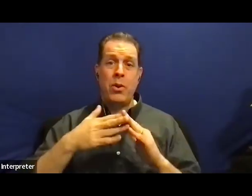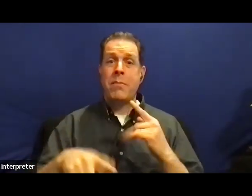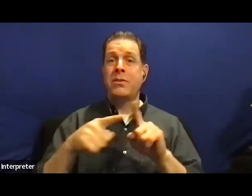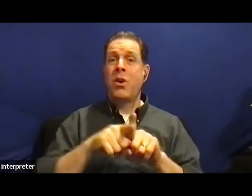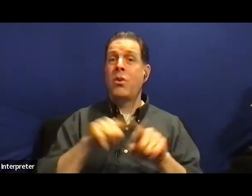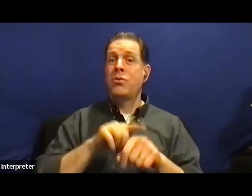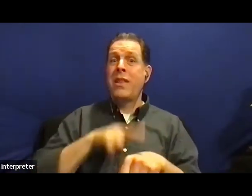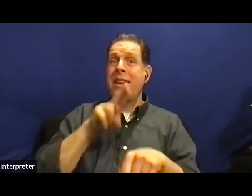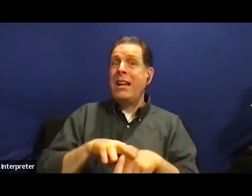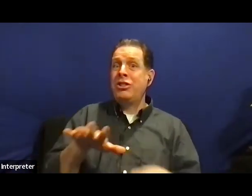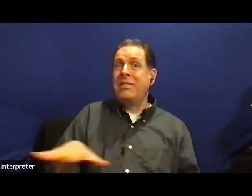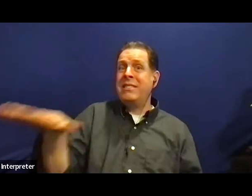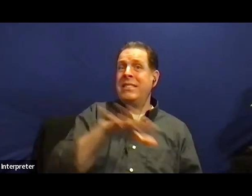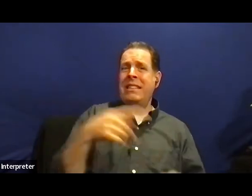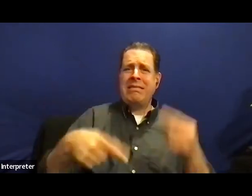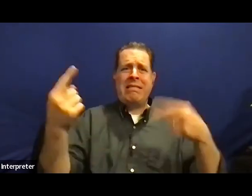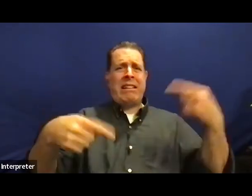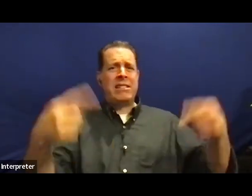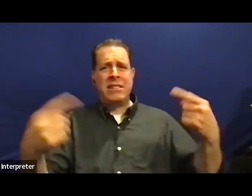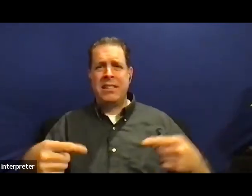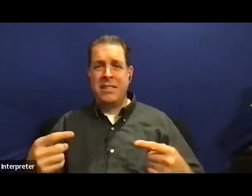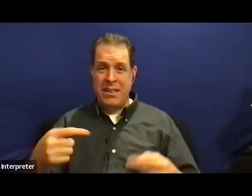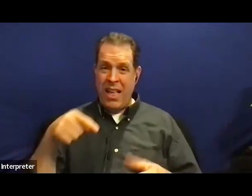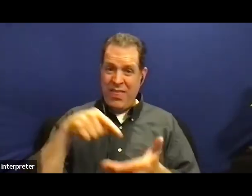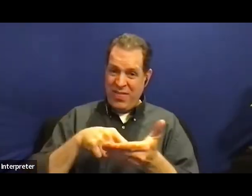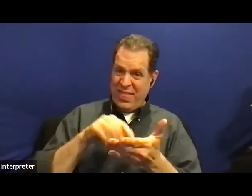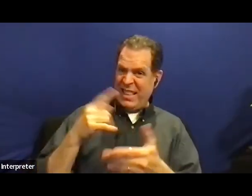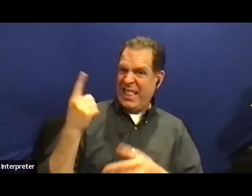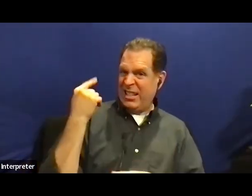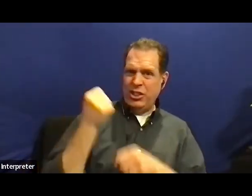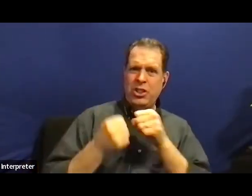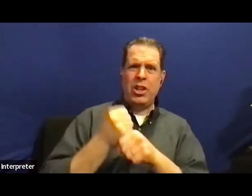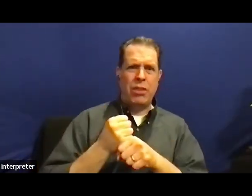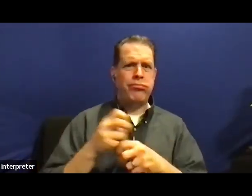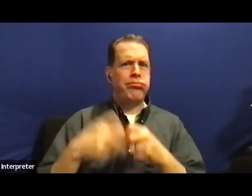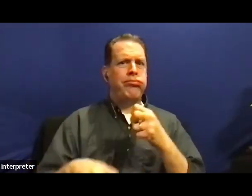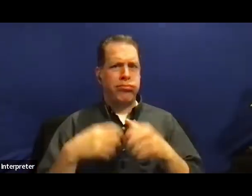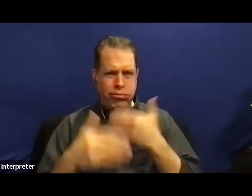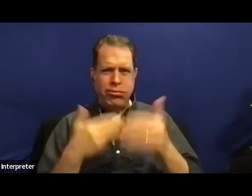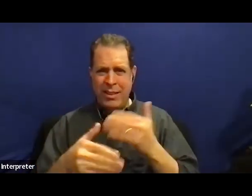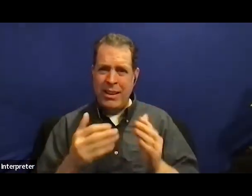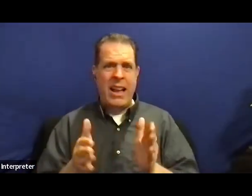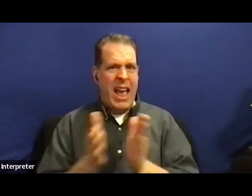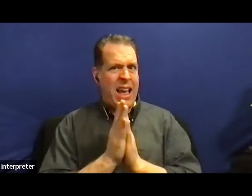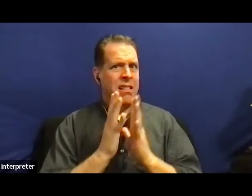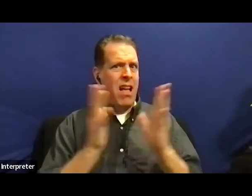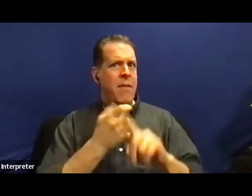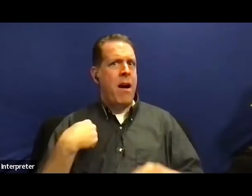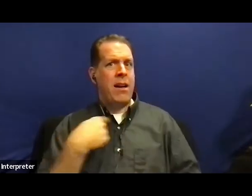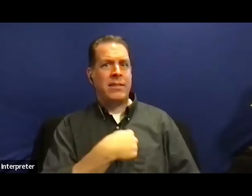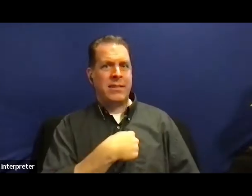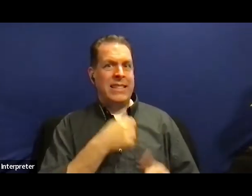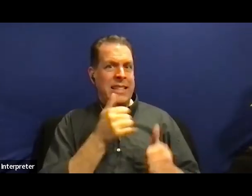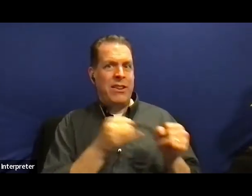nation. The year asked so much of us as individuals and as an organization. But despite